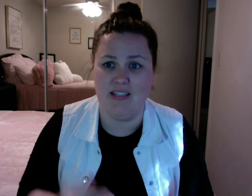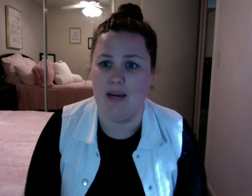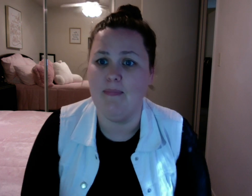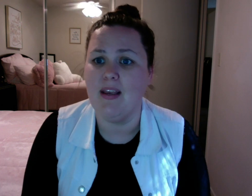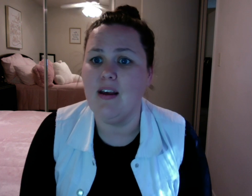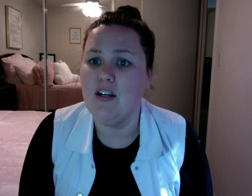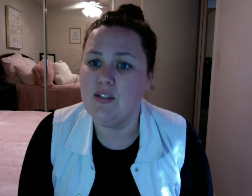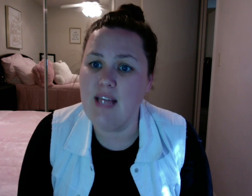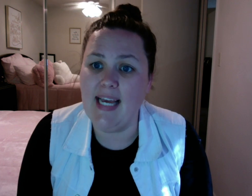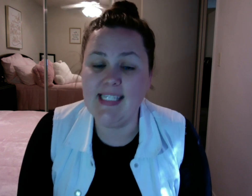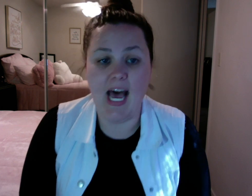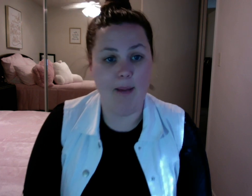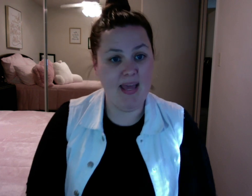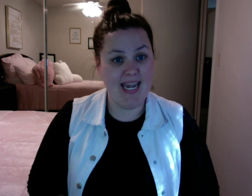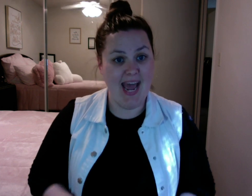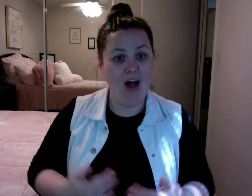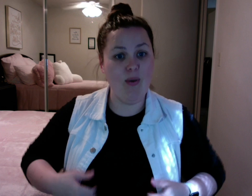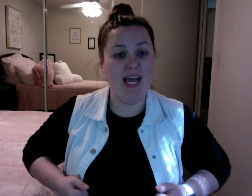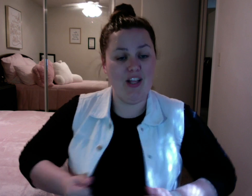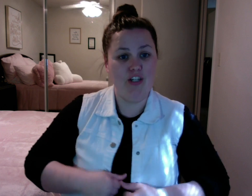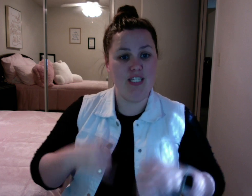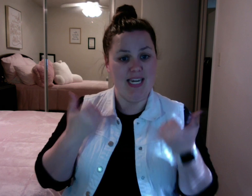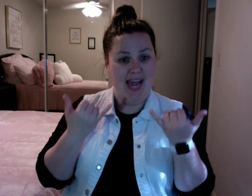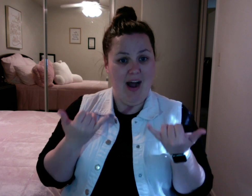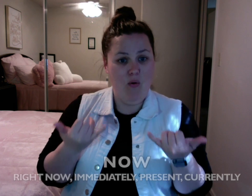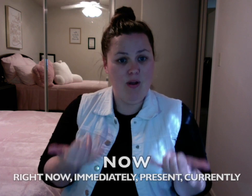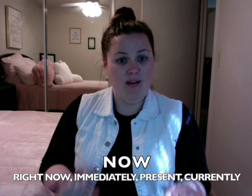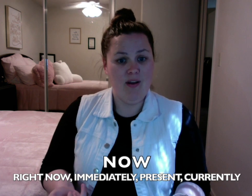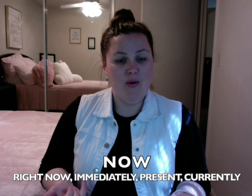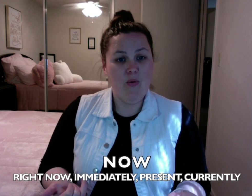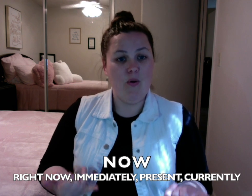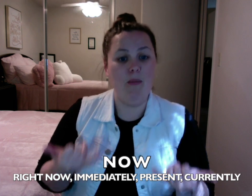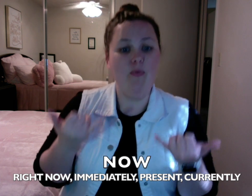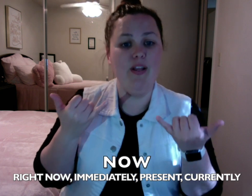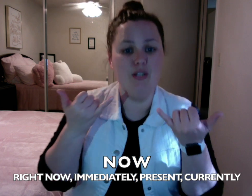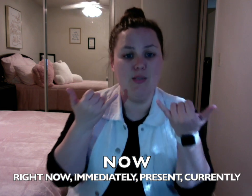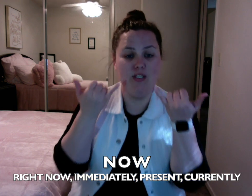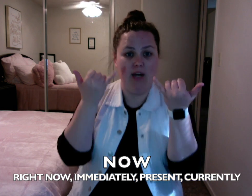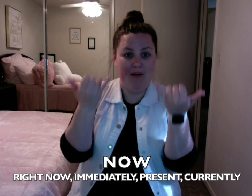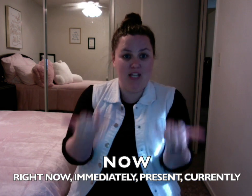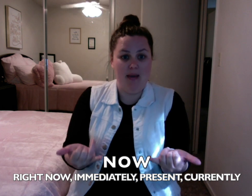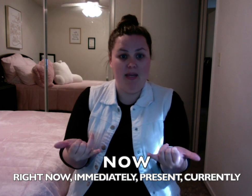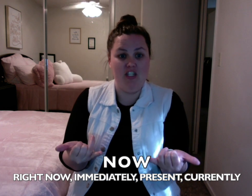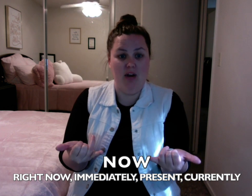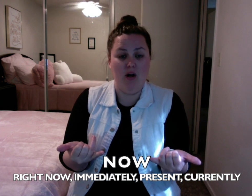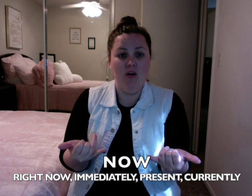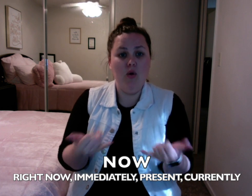time. So that is come. Now we kind of learned now. Remember when we learned this when we talked about time in general? We